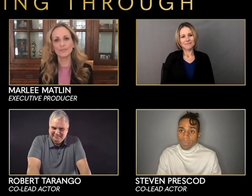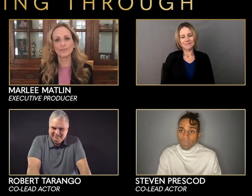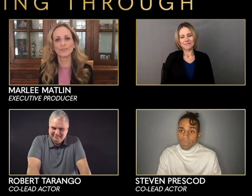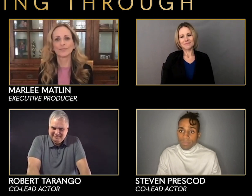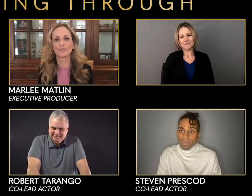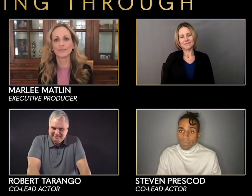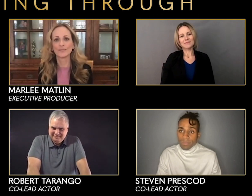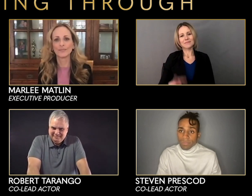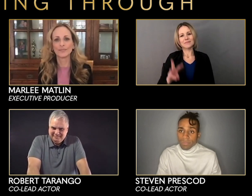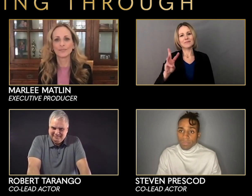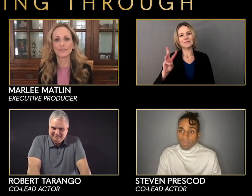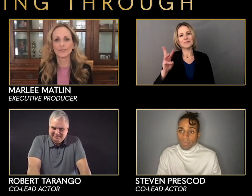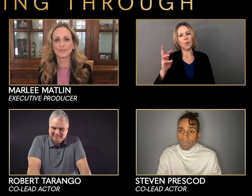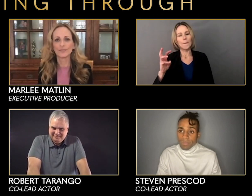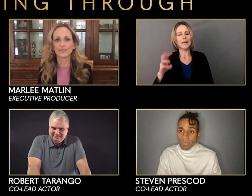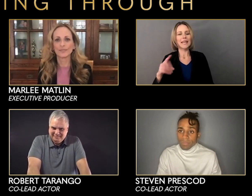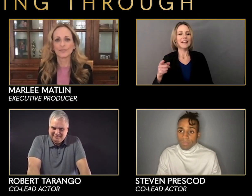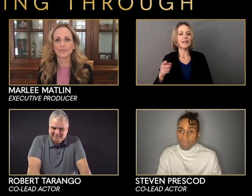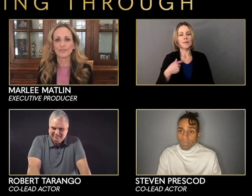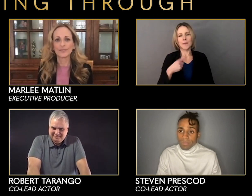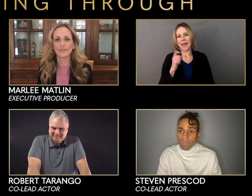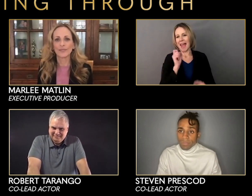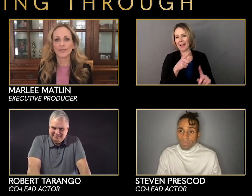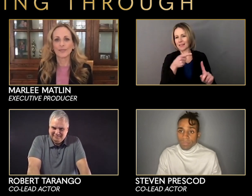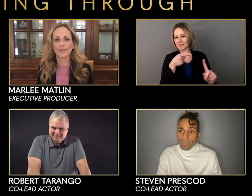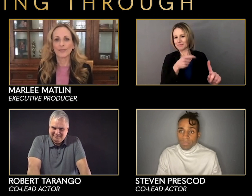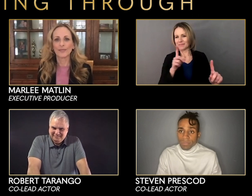So now I'm going to ask you, Doug,